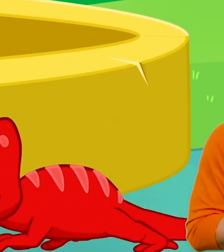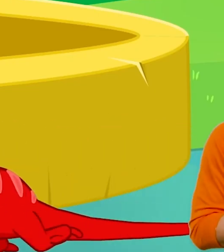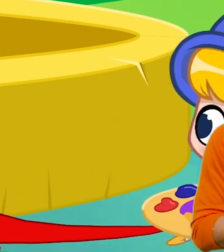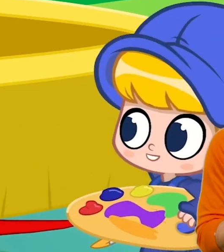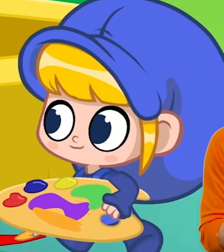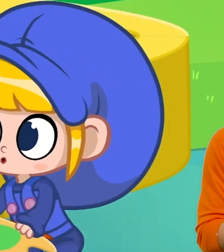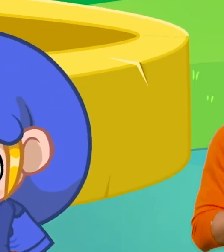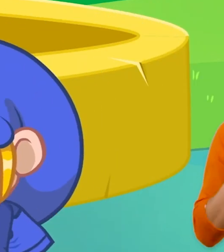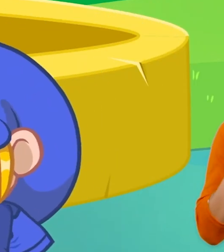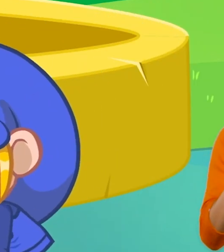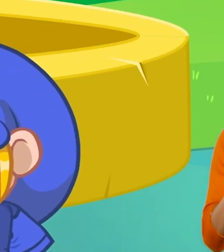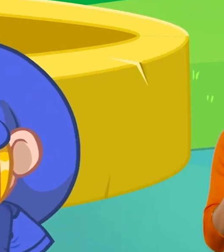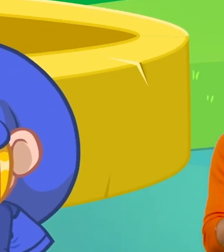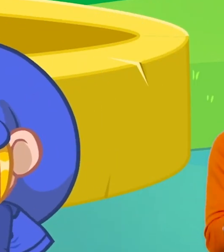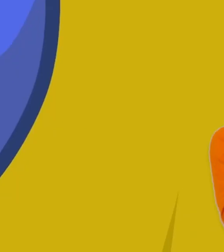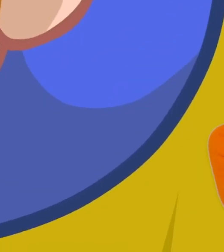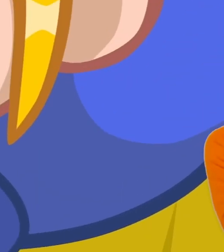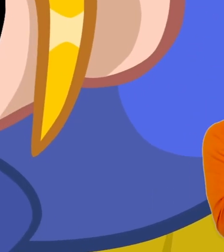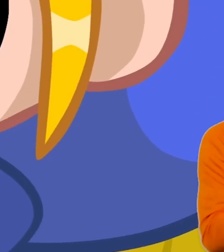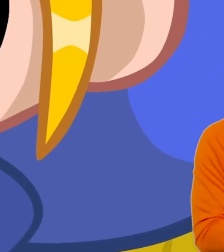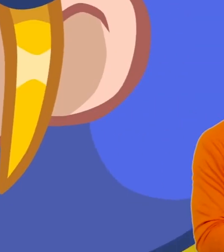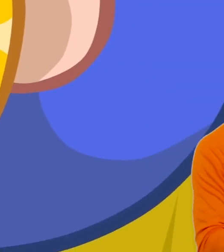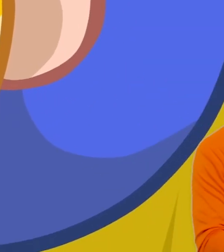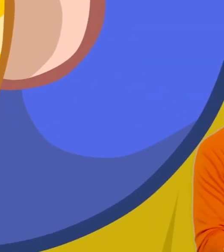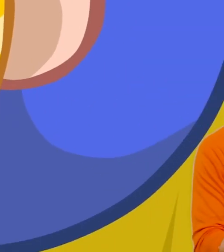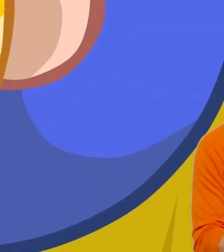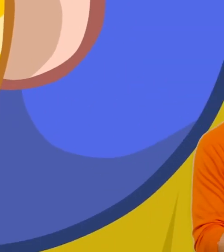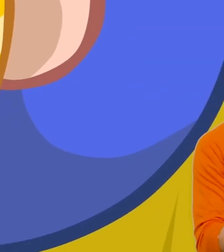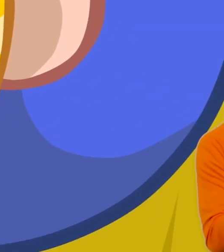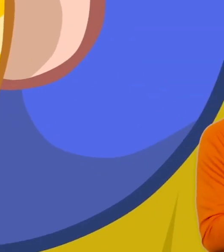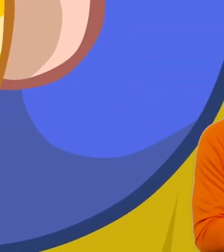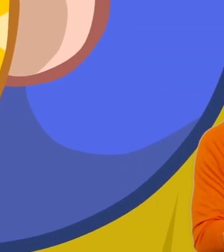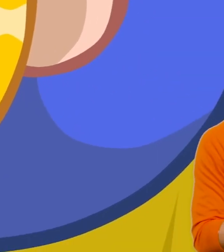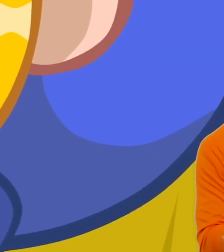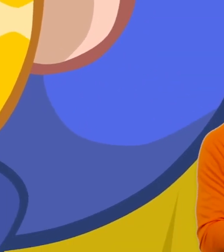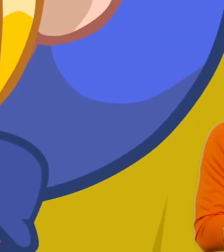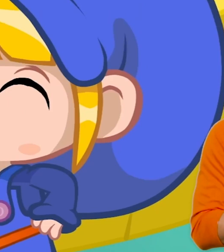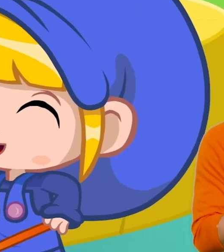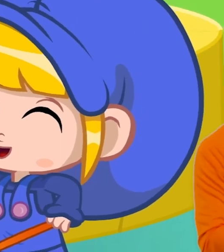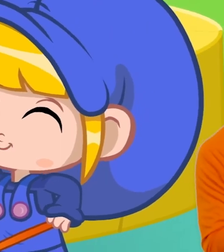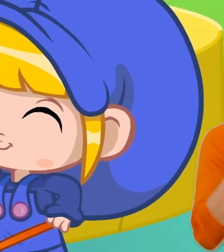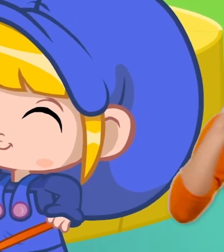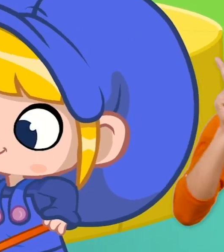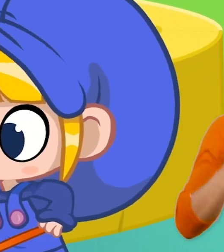Okay, Morphle, stop here. Huh? Now hold still for a bit.